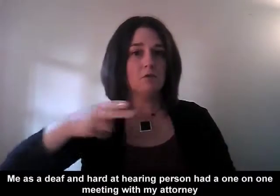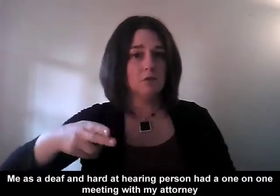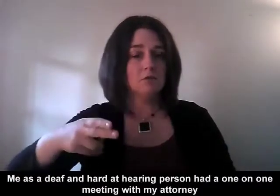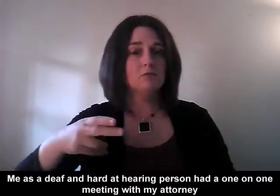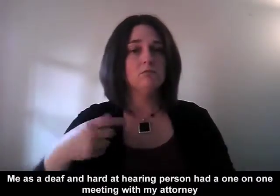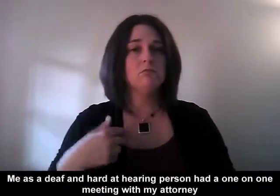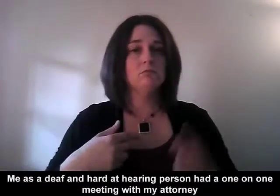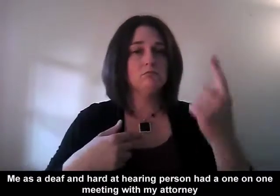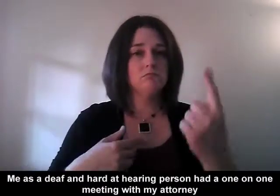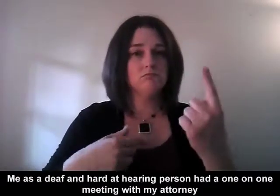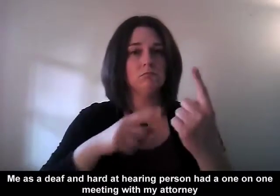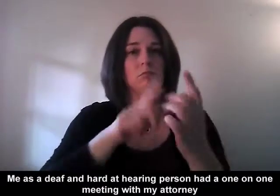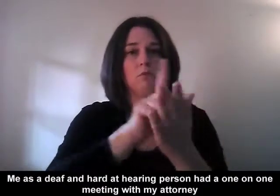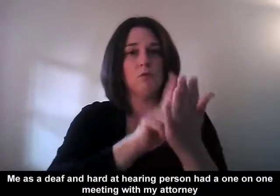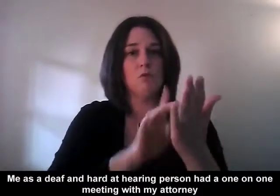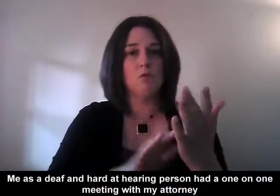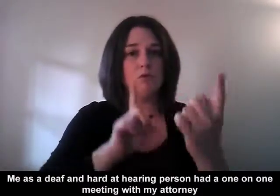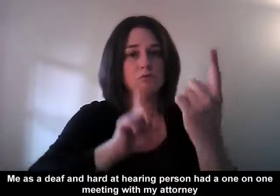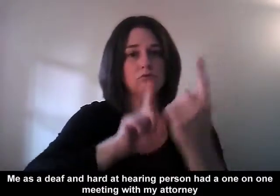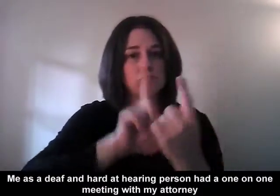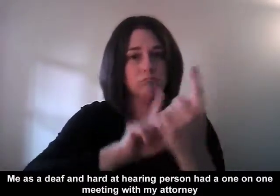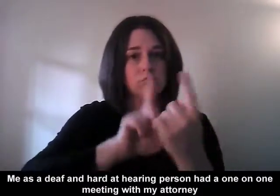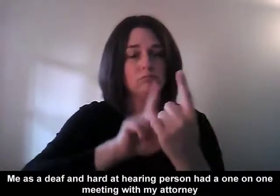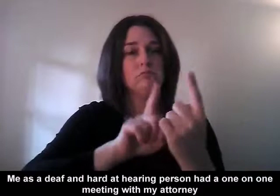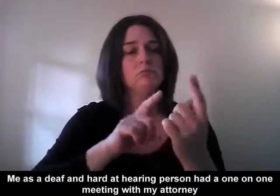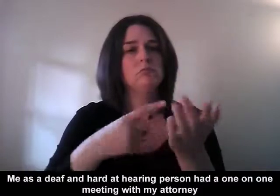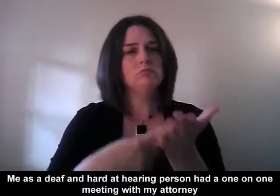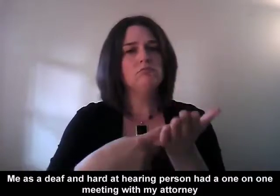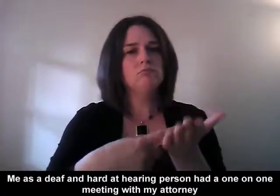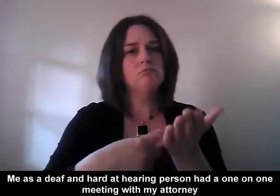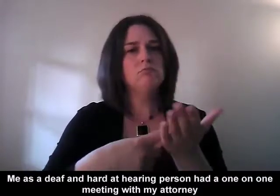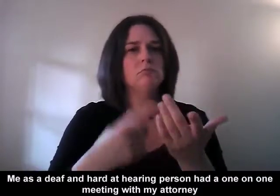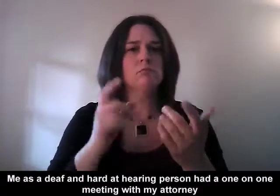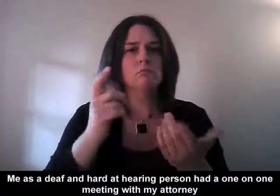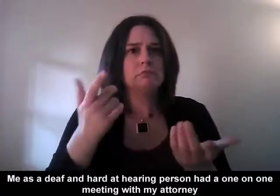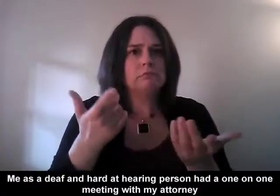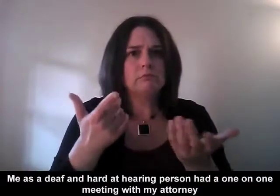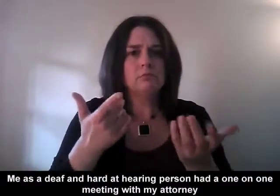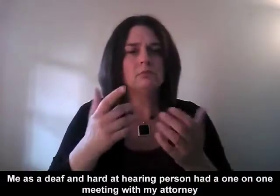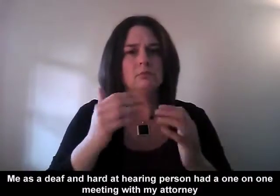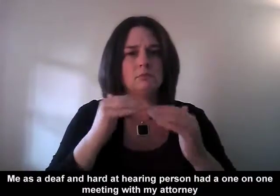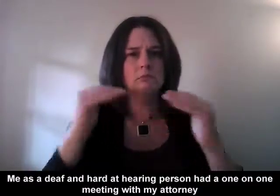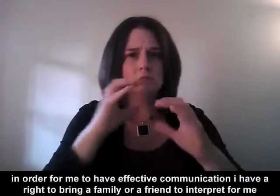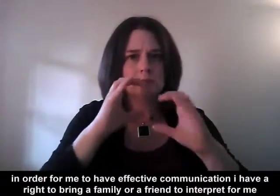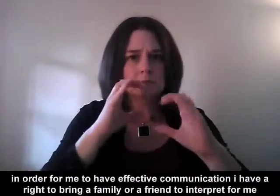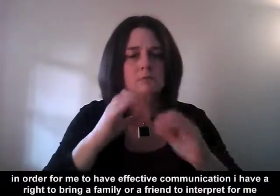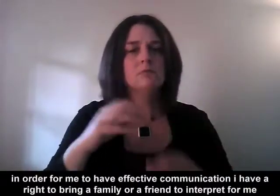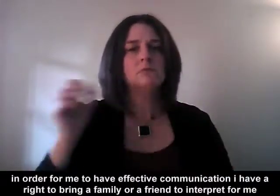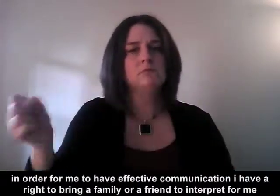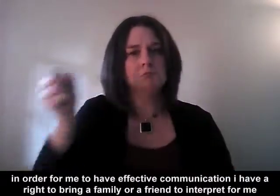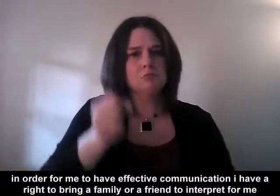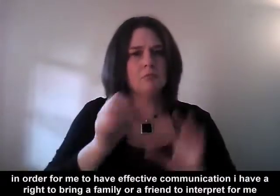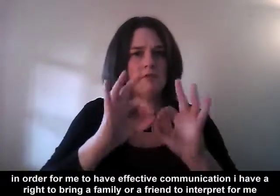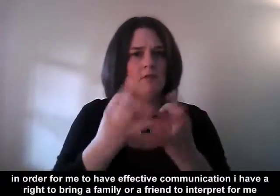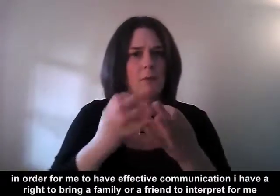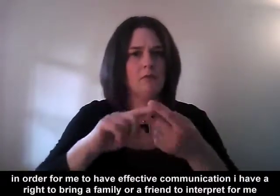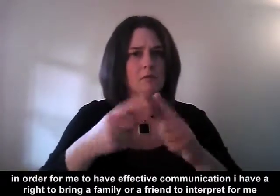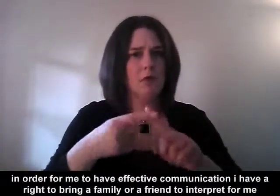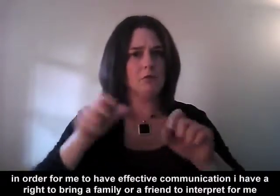Me as a deaf and hard of hearing person have a one-on-one meeting with my attorney. In order for me to have effective communication, I